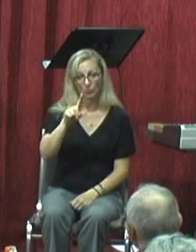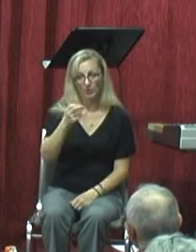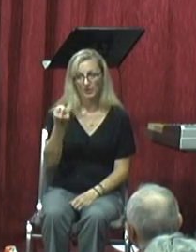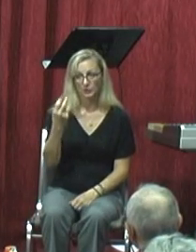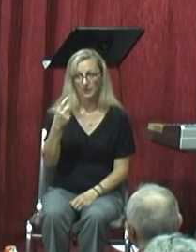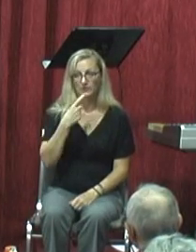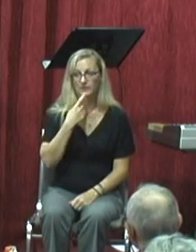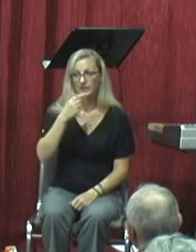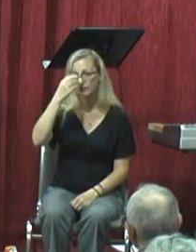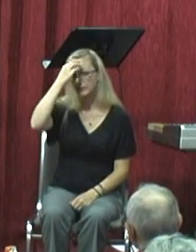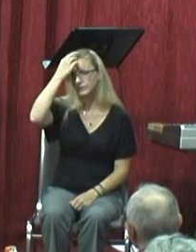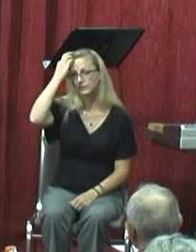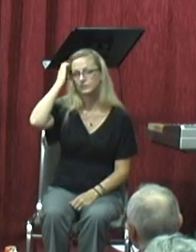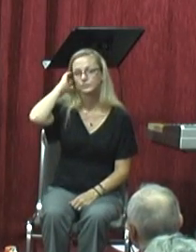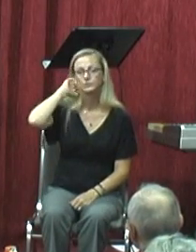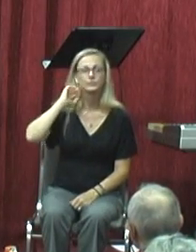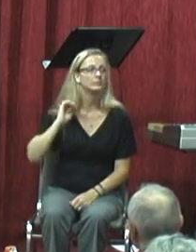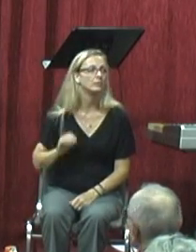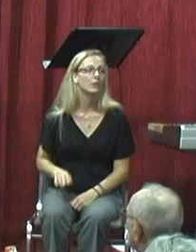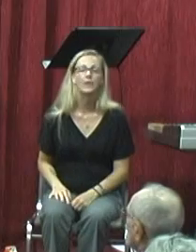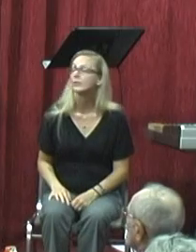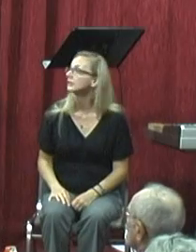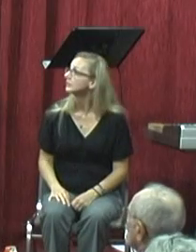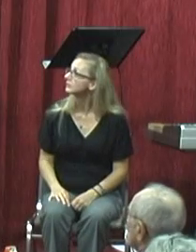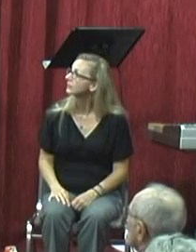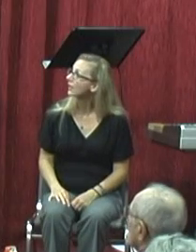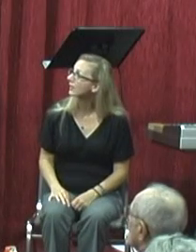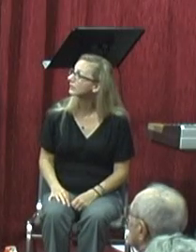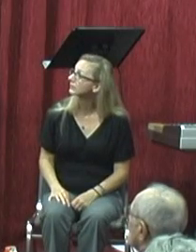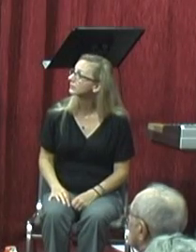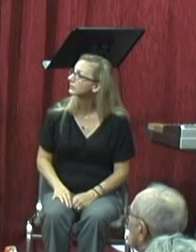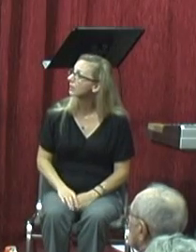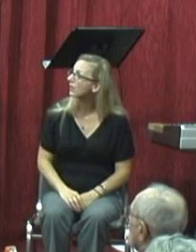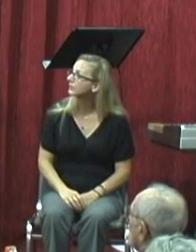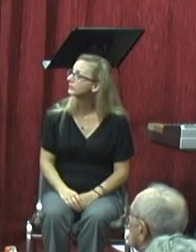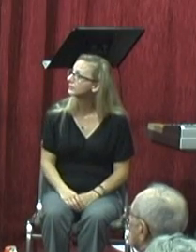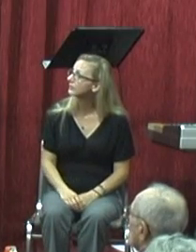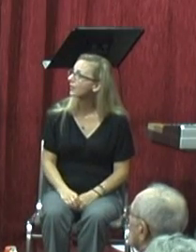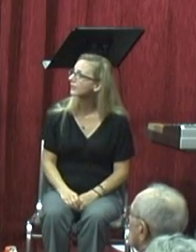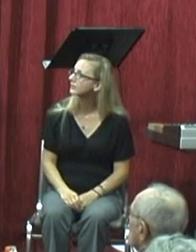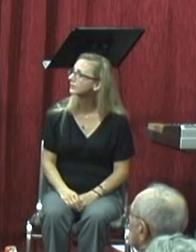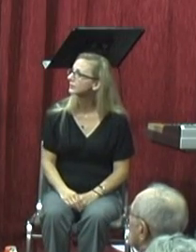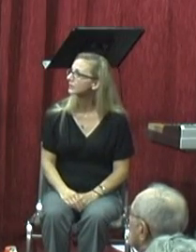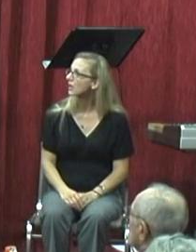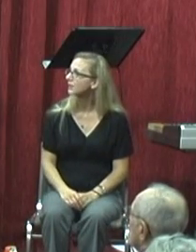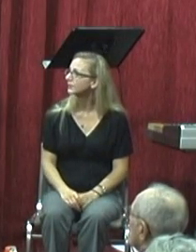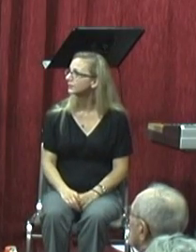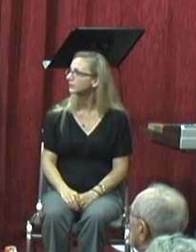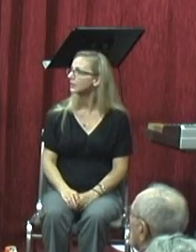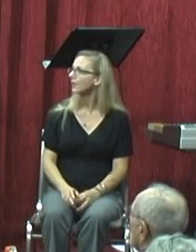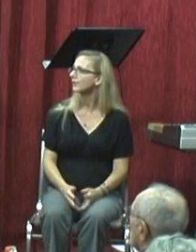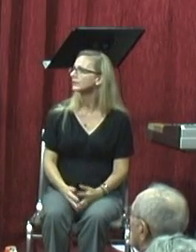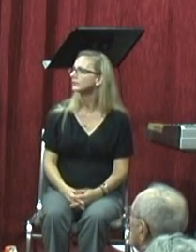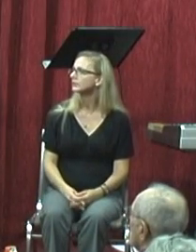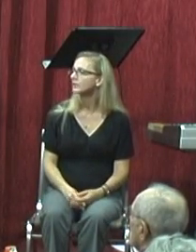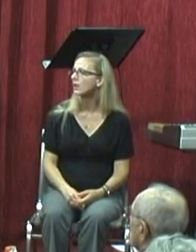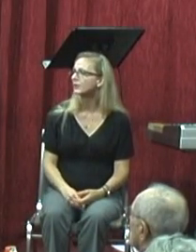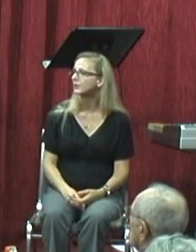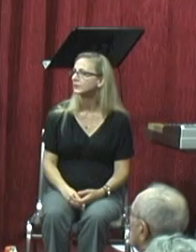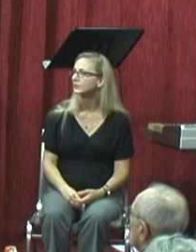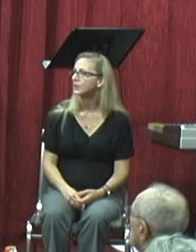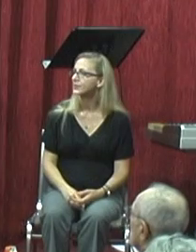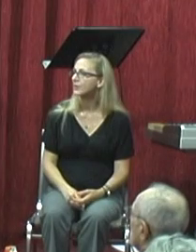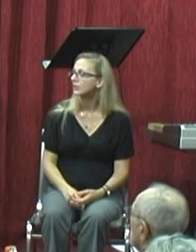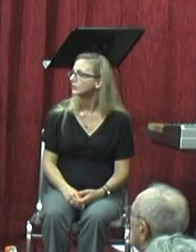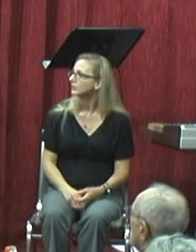says this, but to as many as did receive him, to those who put their trust in his person and power, he gave the right to